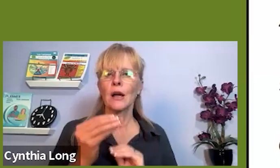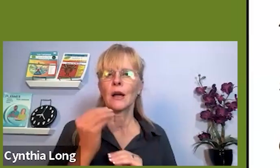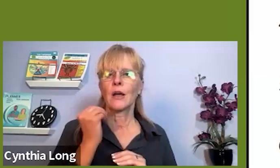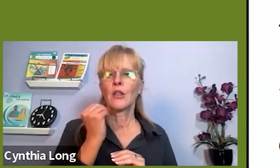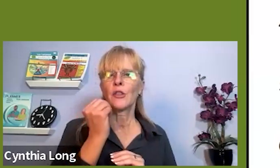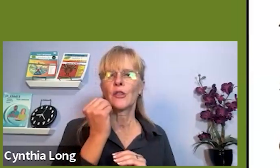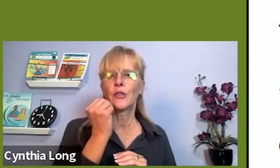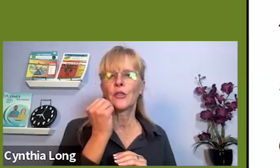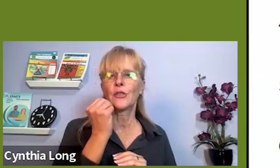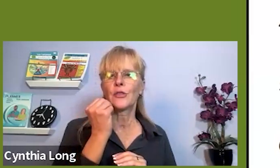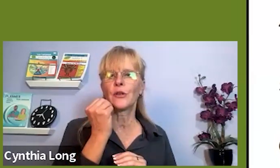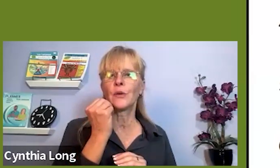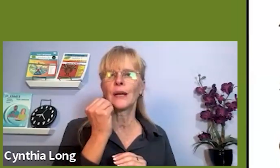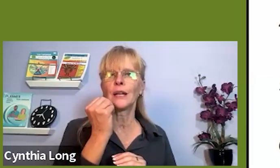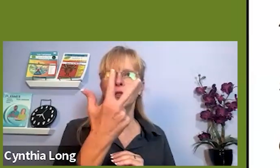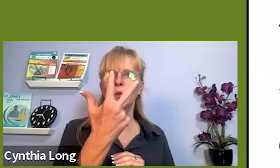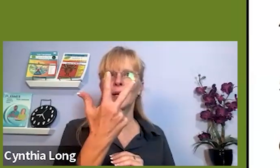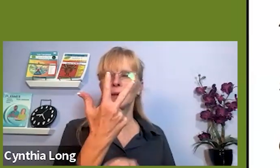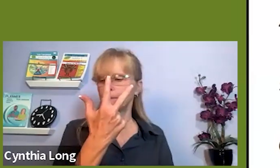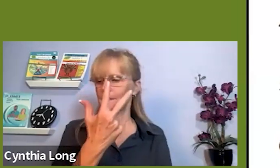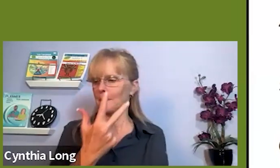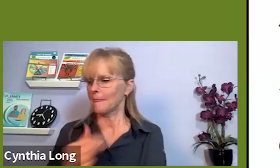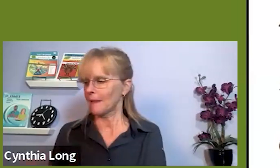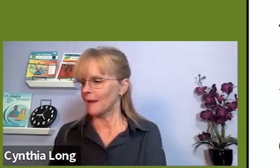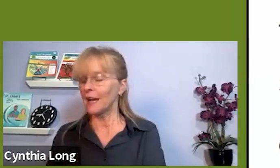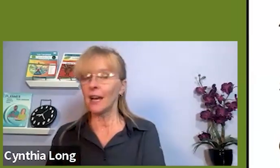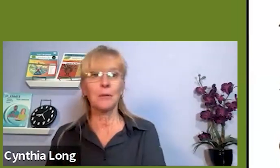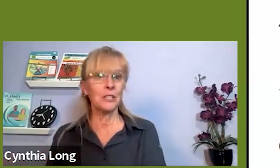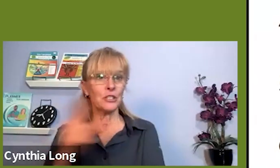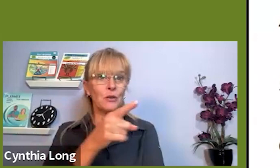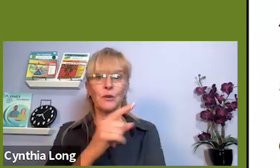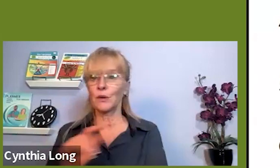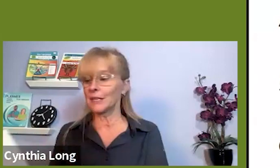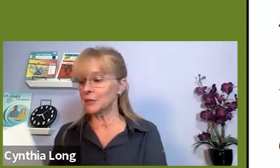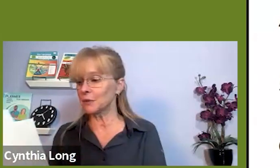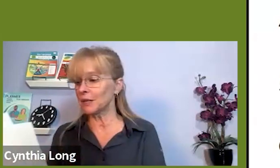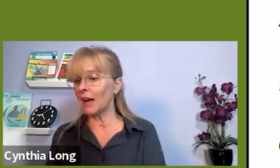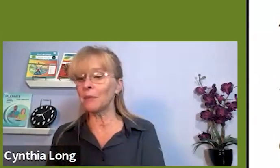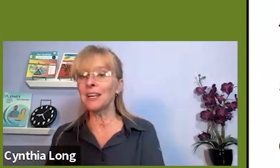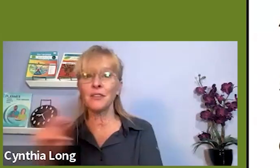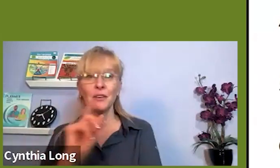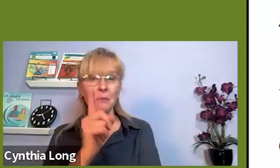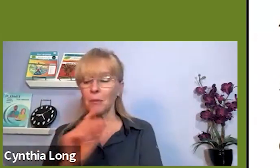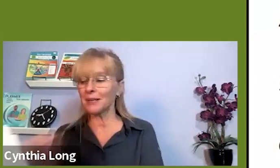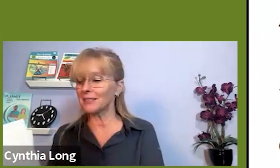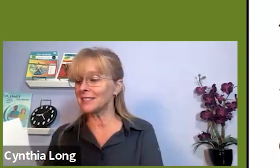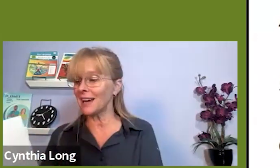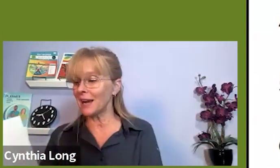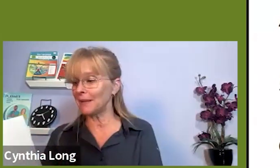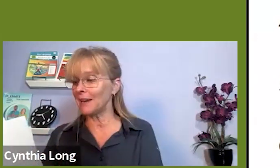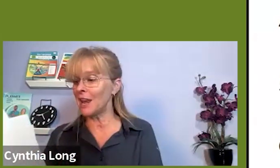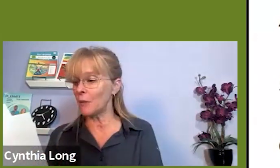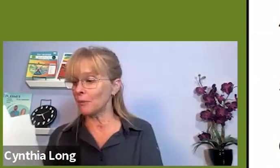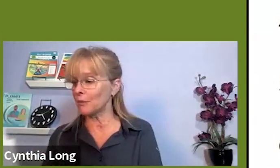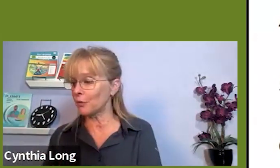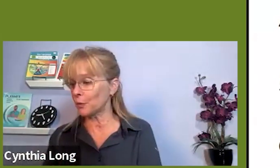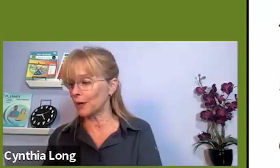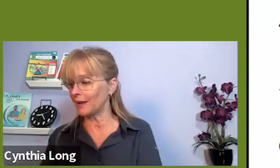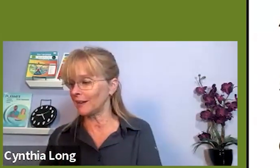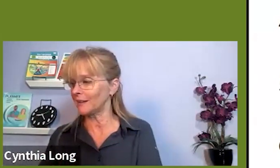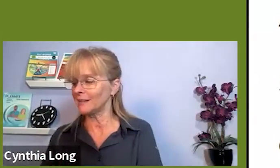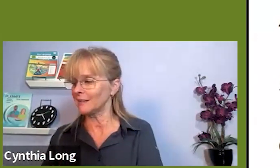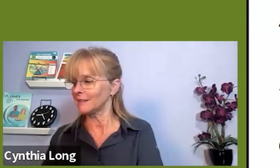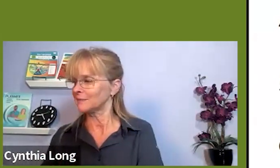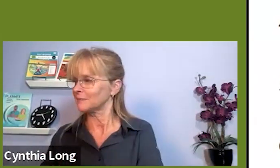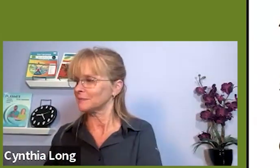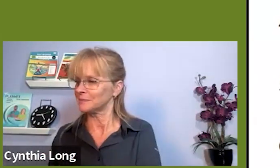number, you ready? 3. And I'm going to show you on this one. I'm going to give you a moment to type in number 3.